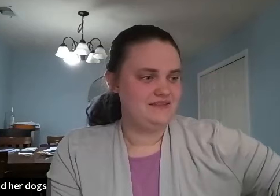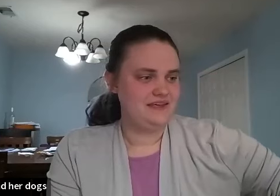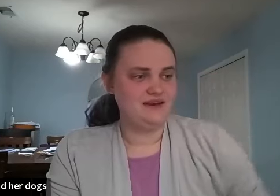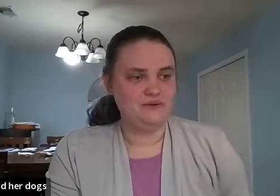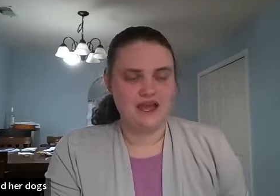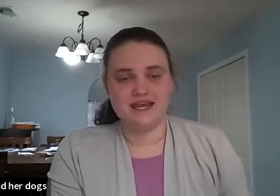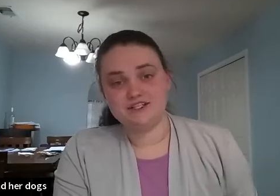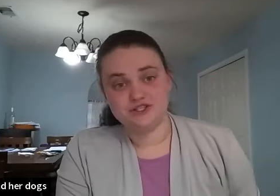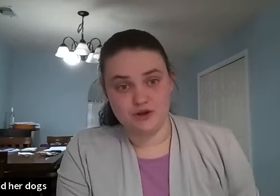Then we had